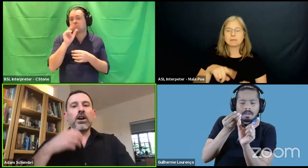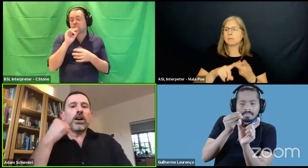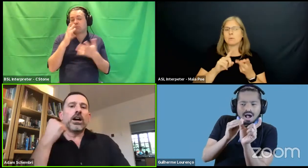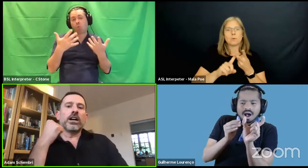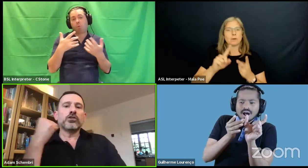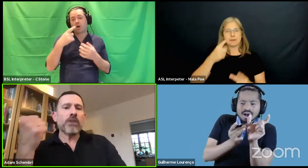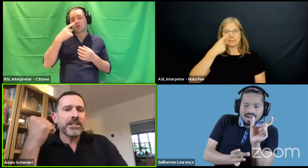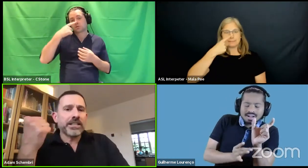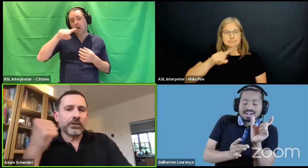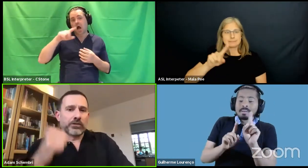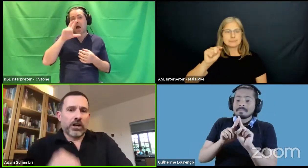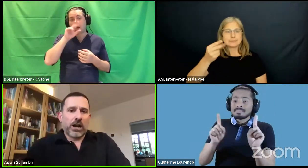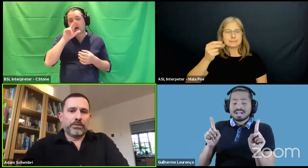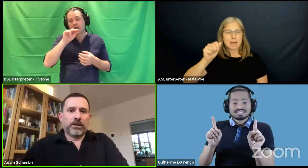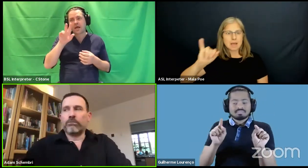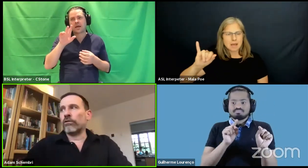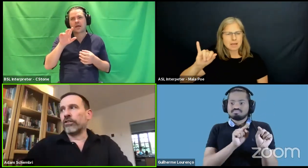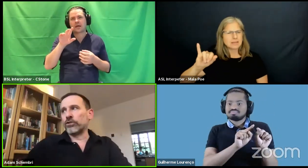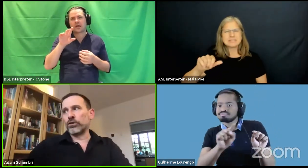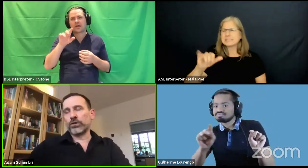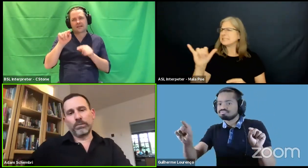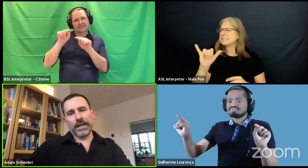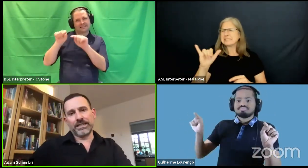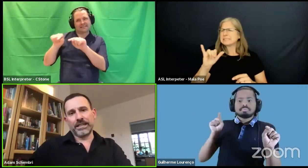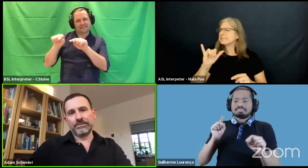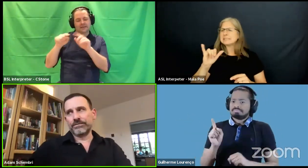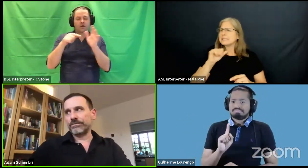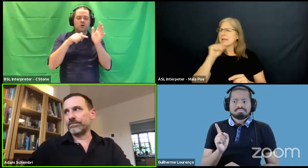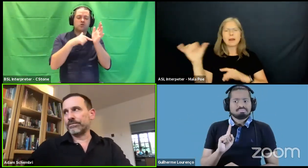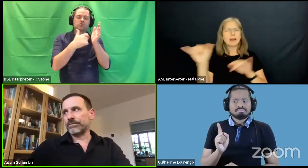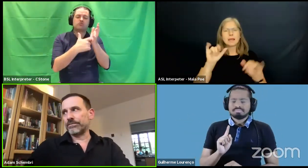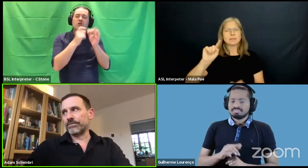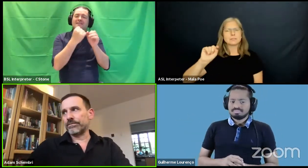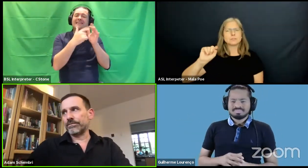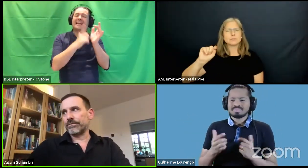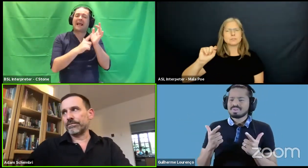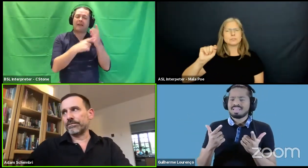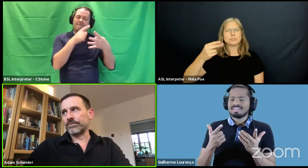the Traugott type of morphological complexity.